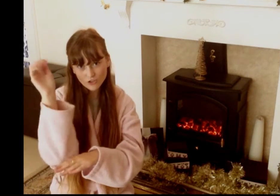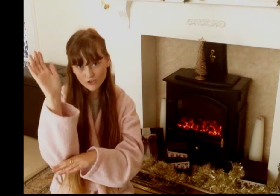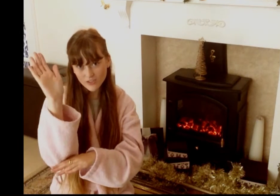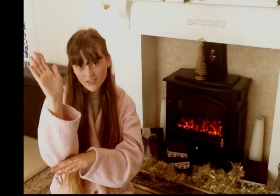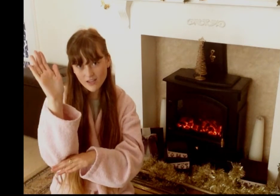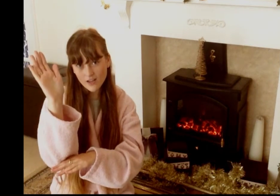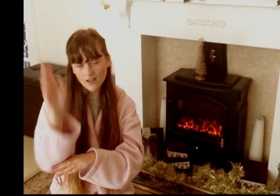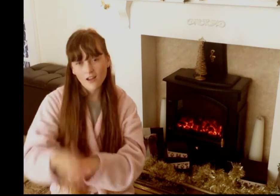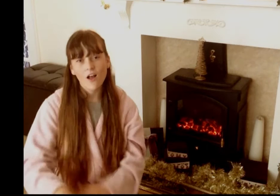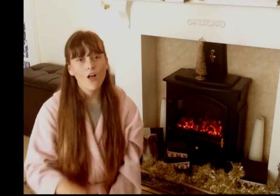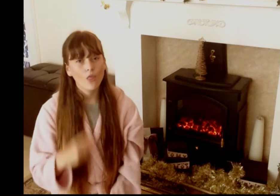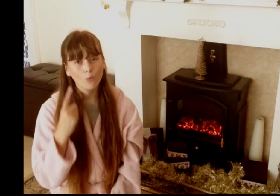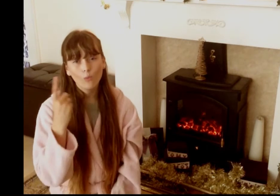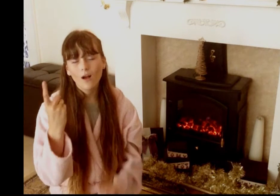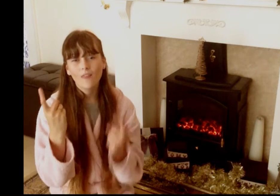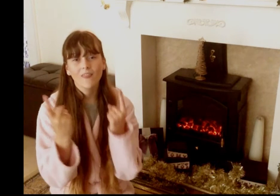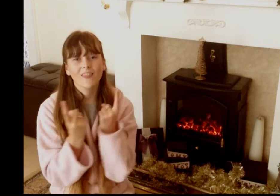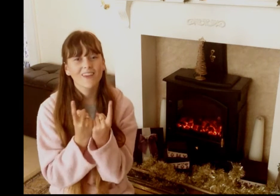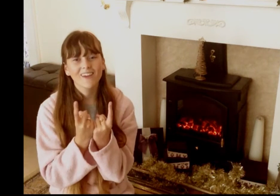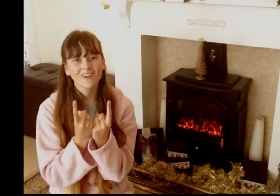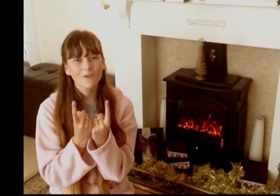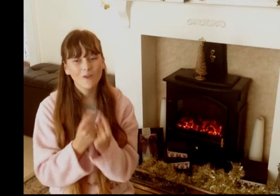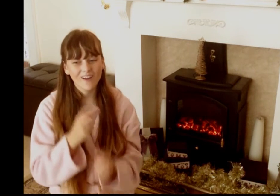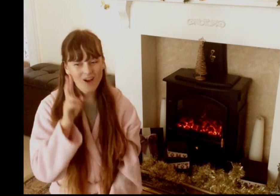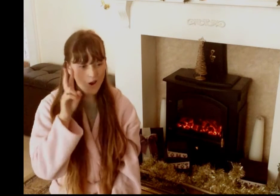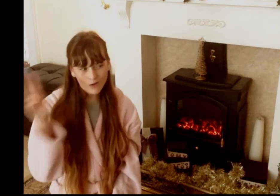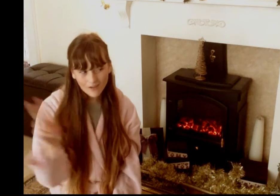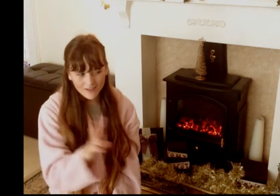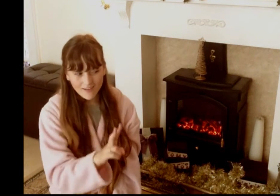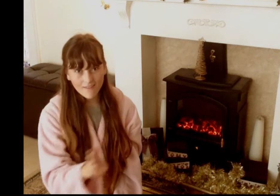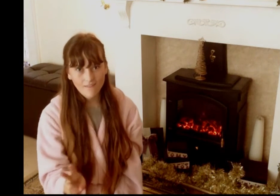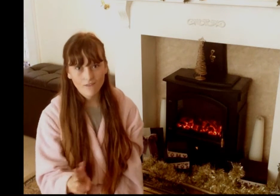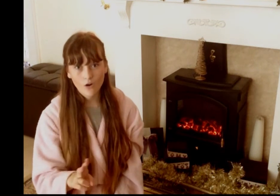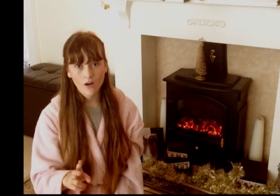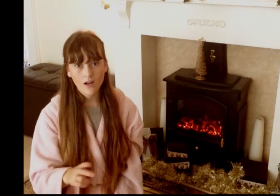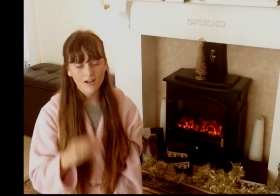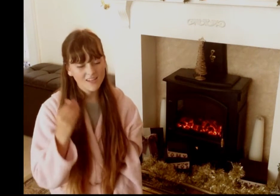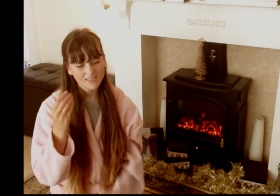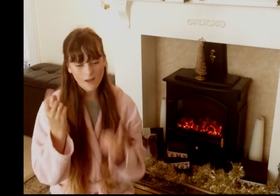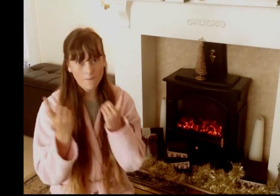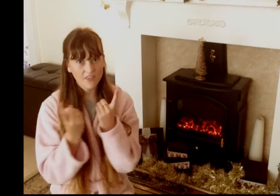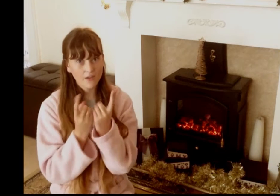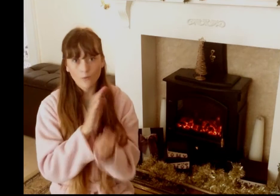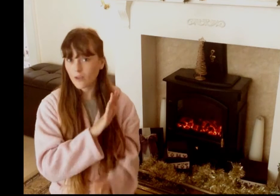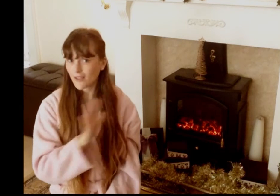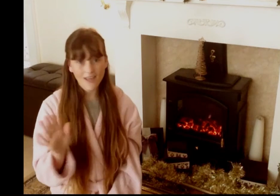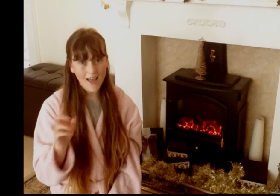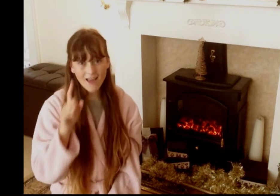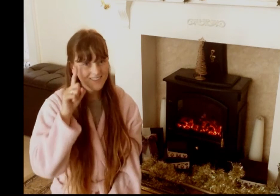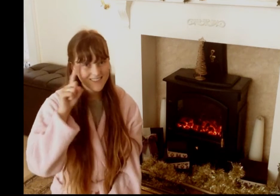dream. The one thing we're looking for is something we can't